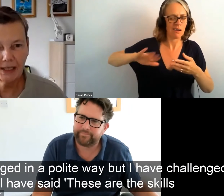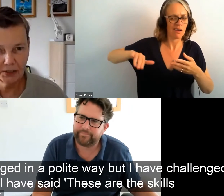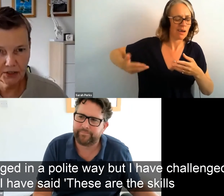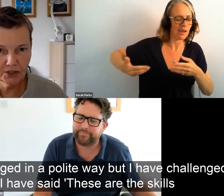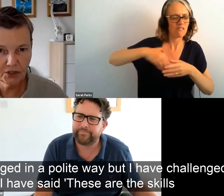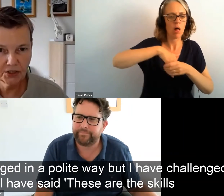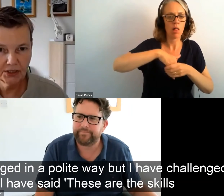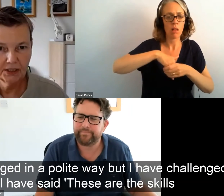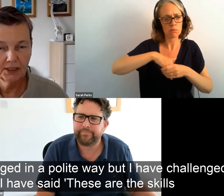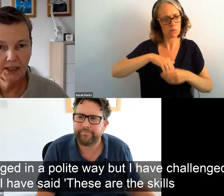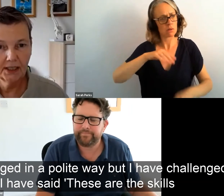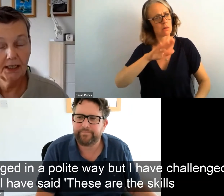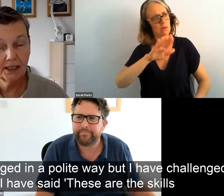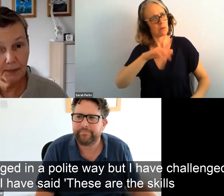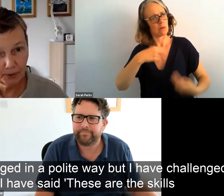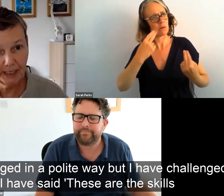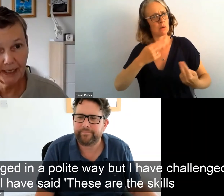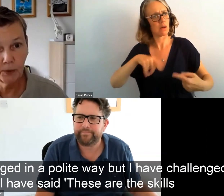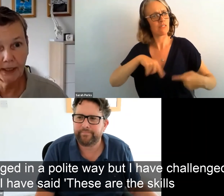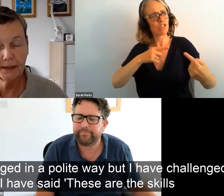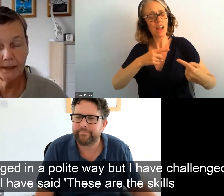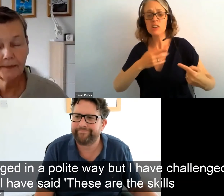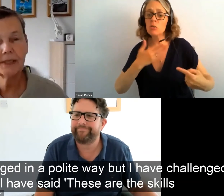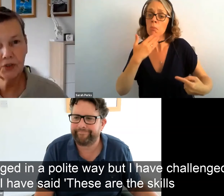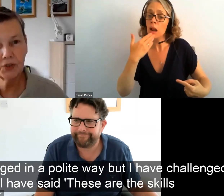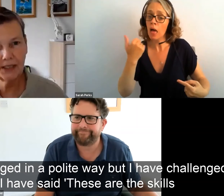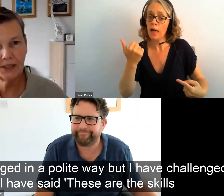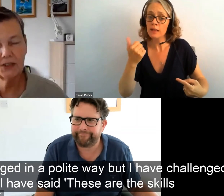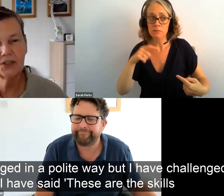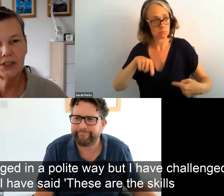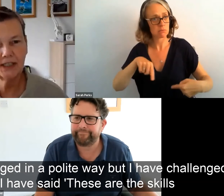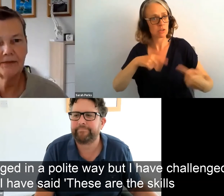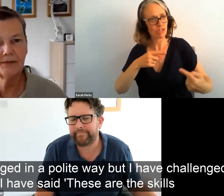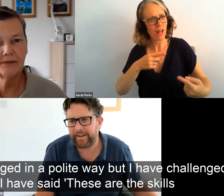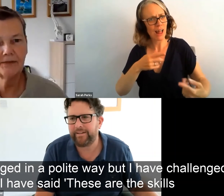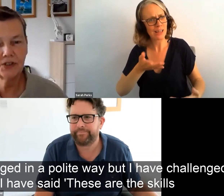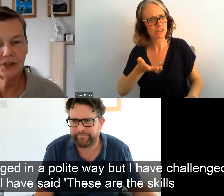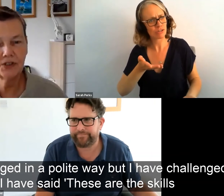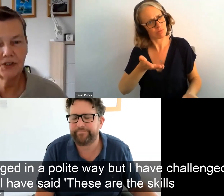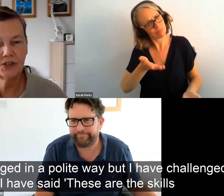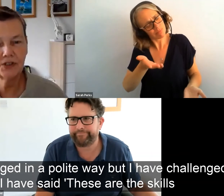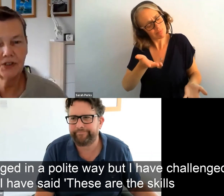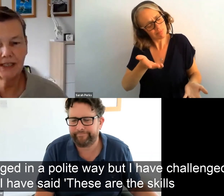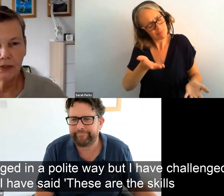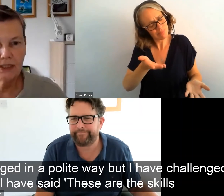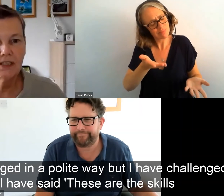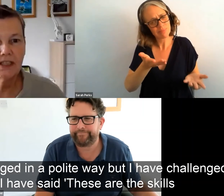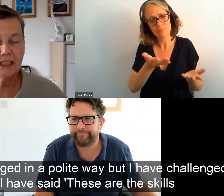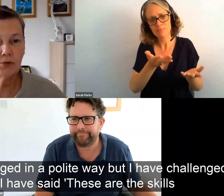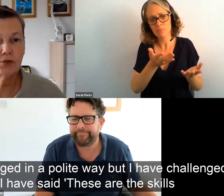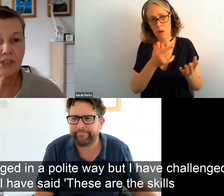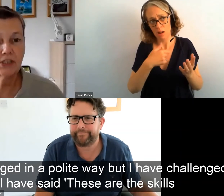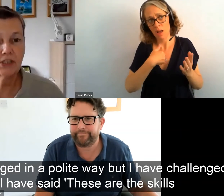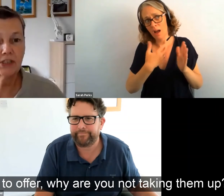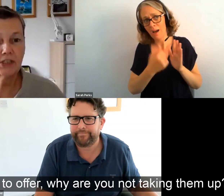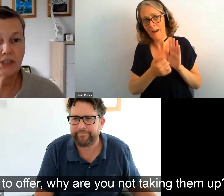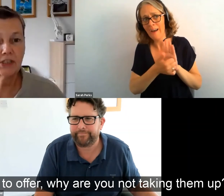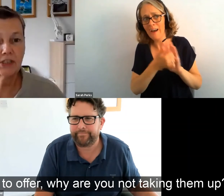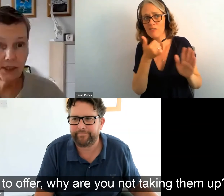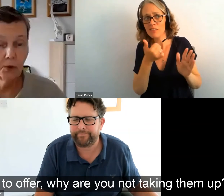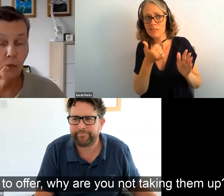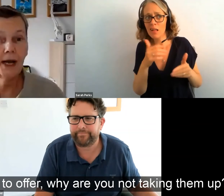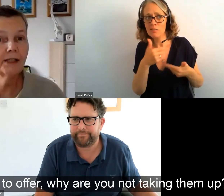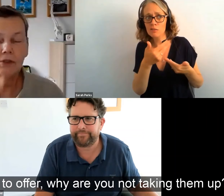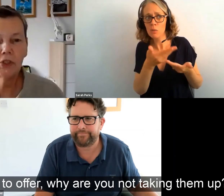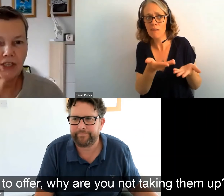have challenged in a polite way, but I've challenged and I've said, well, these are the skills that I've got to